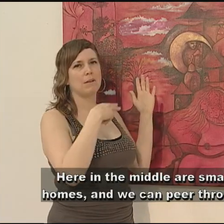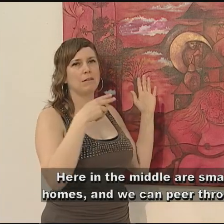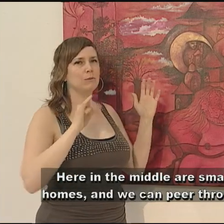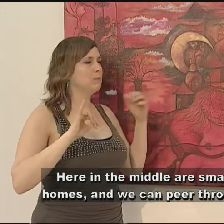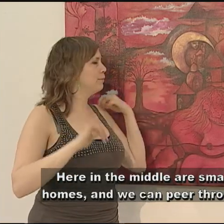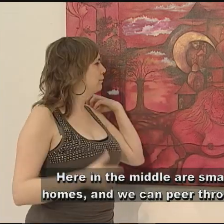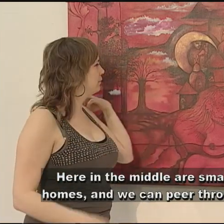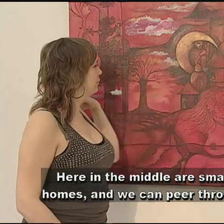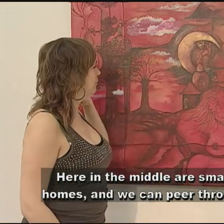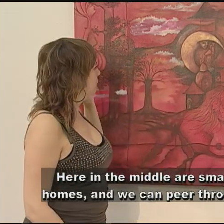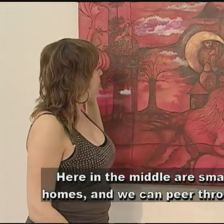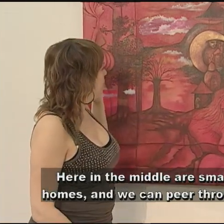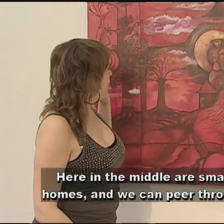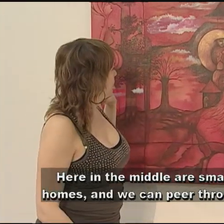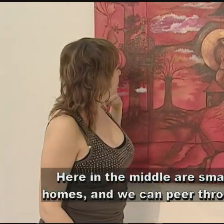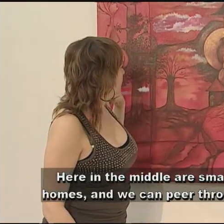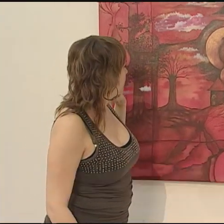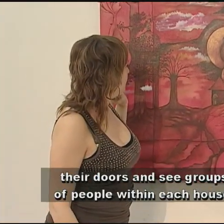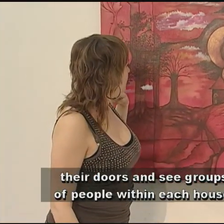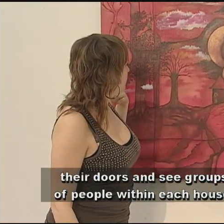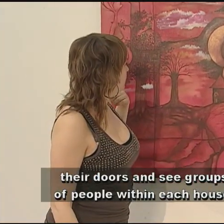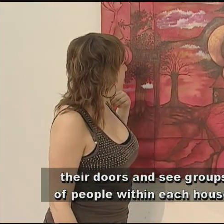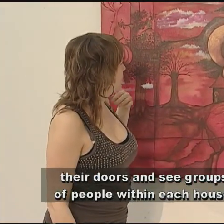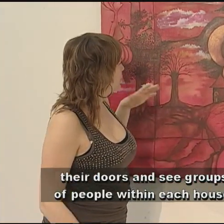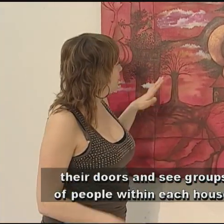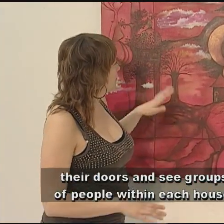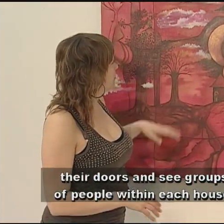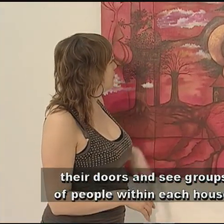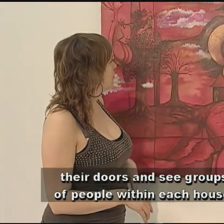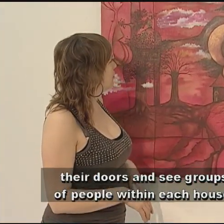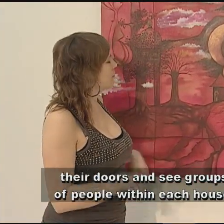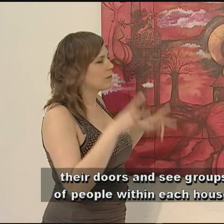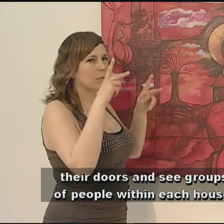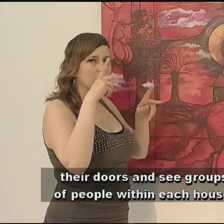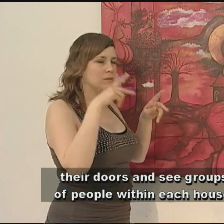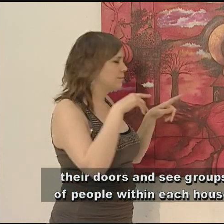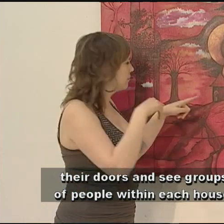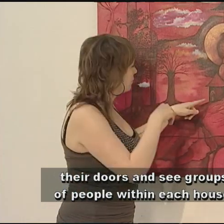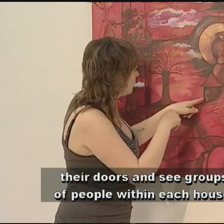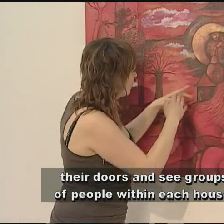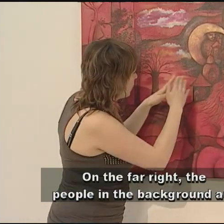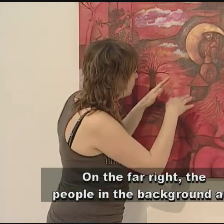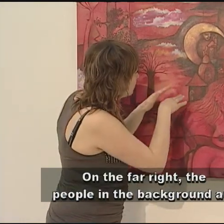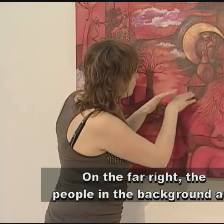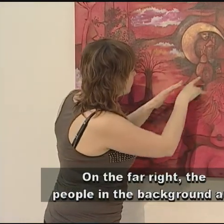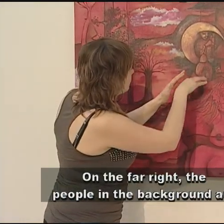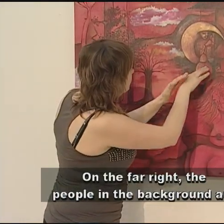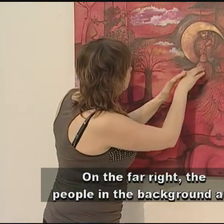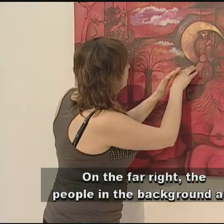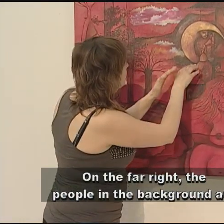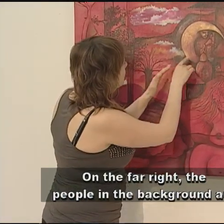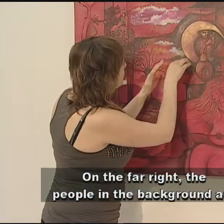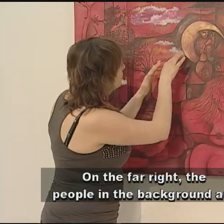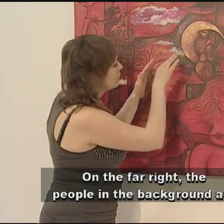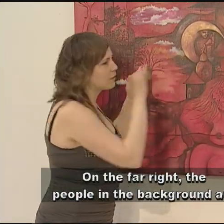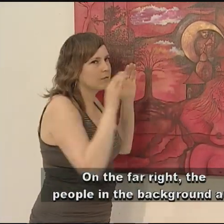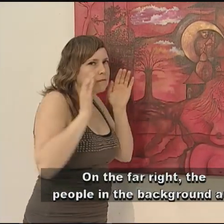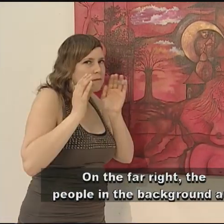Here in the middle are small homes, and we can peer through their doors and see groups of people within each house. On the far right, the people in